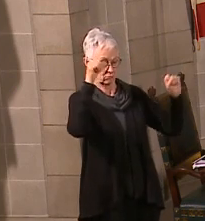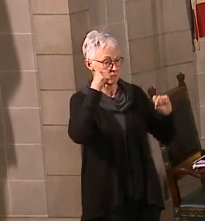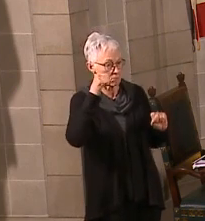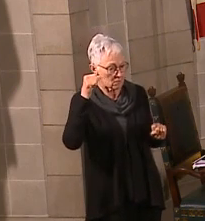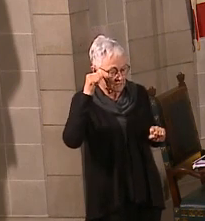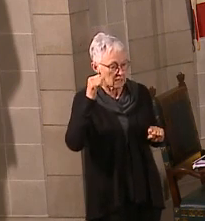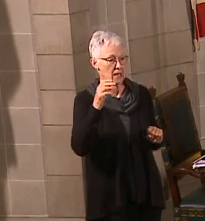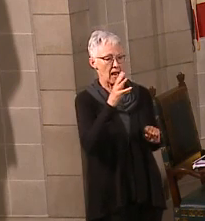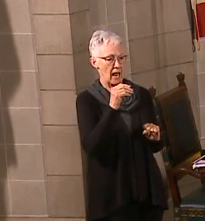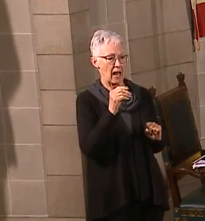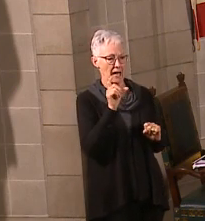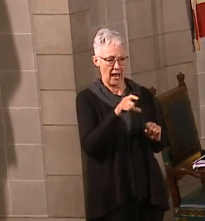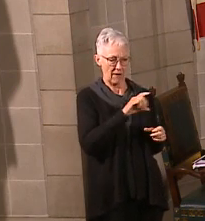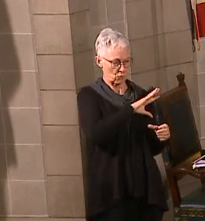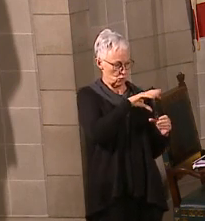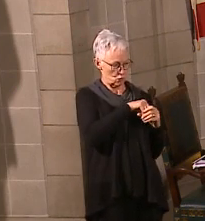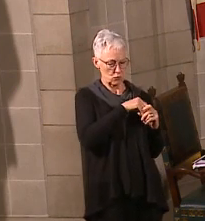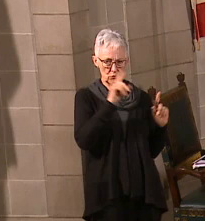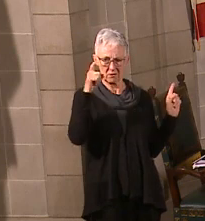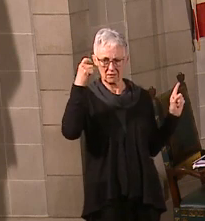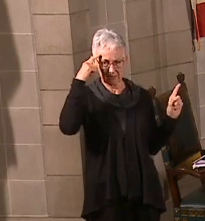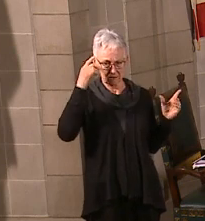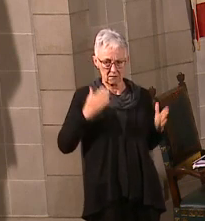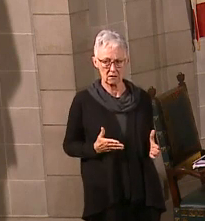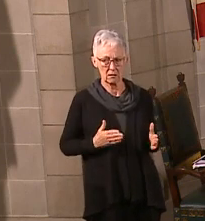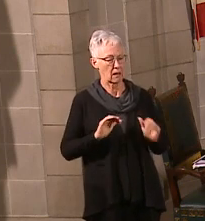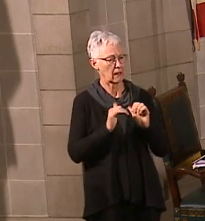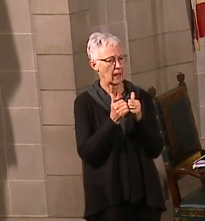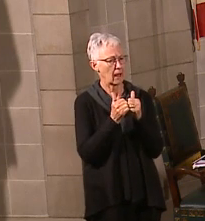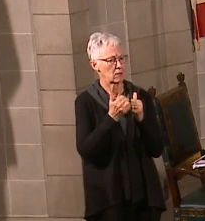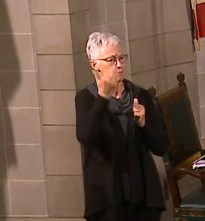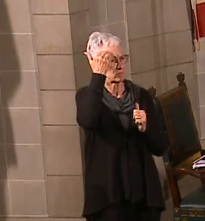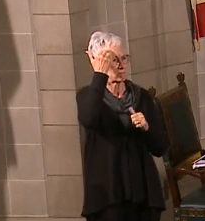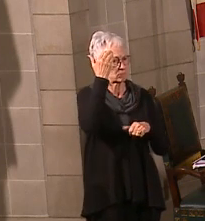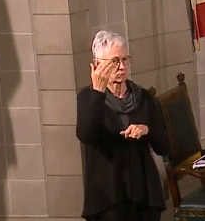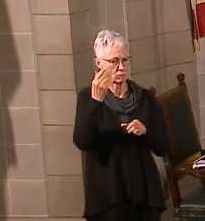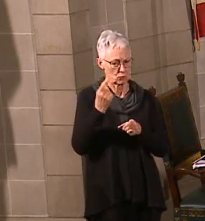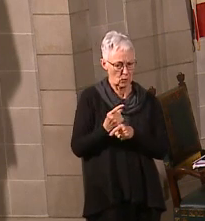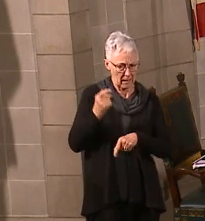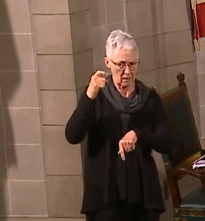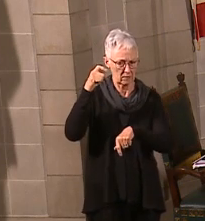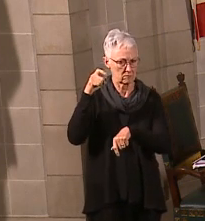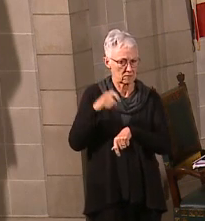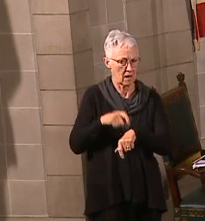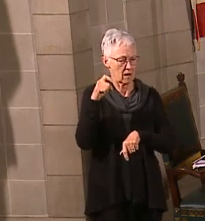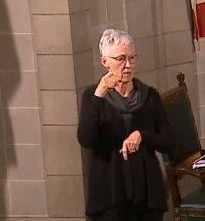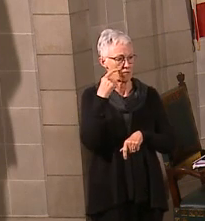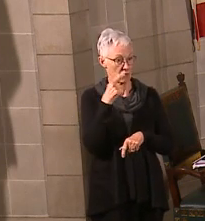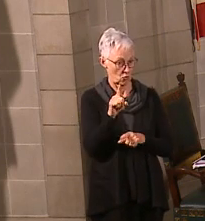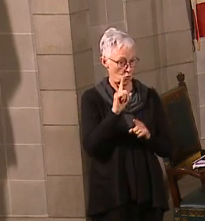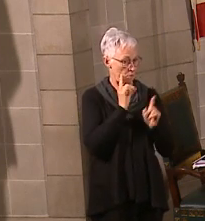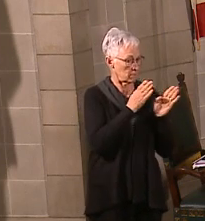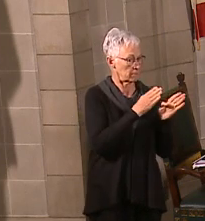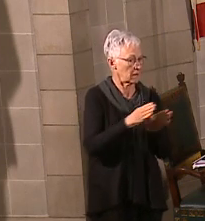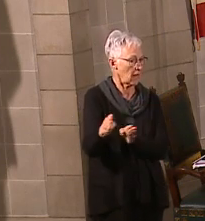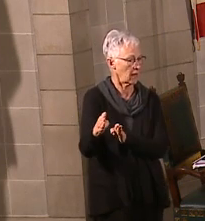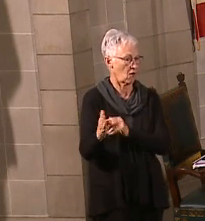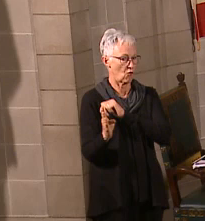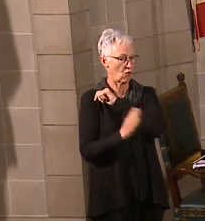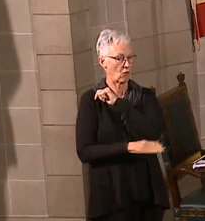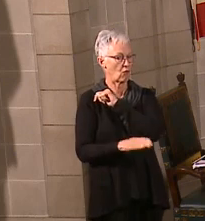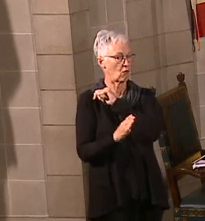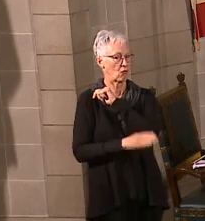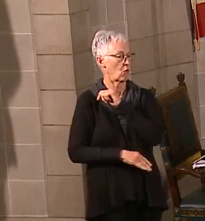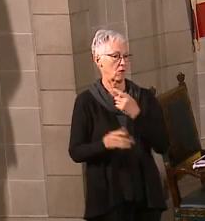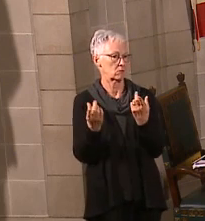the governor, in conversations about how do we know and when will we know what the data looks like so we can start to begin planning for